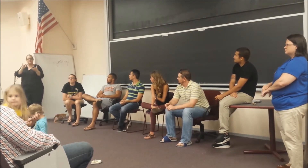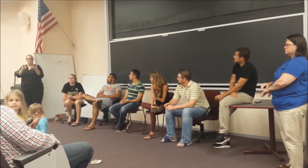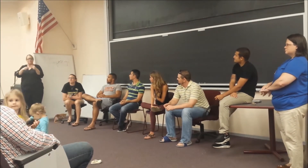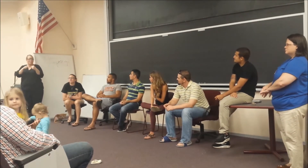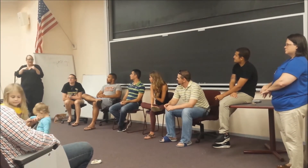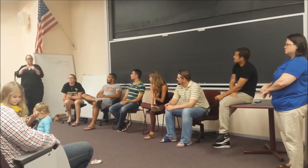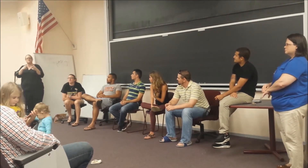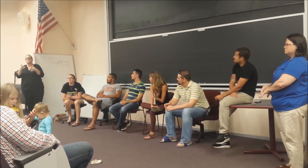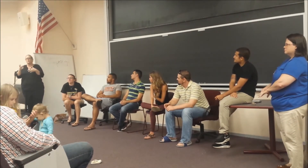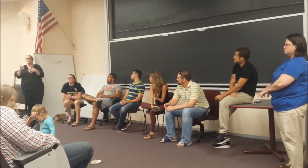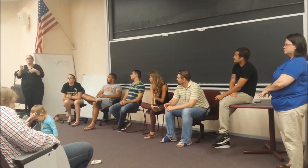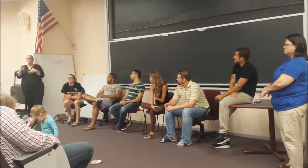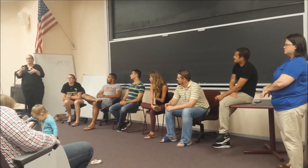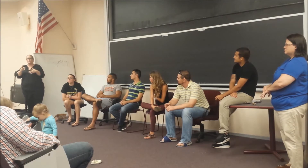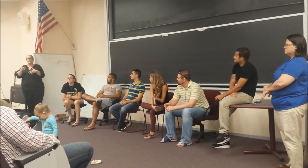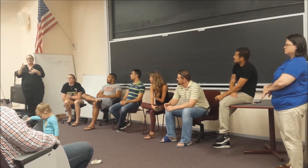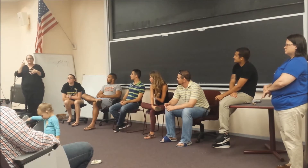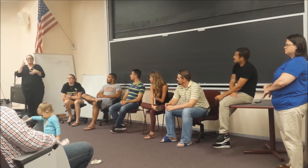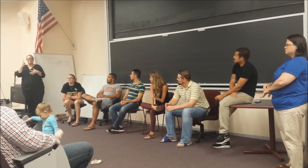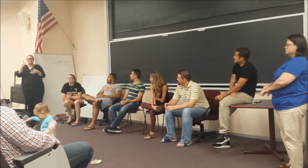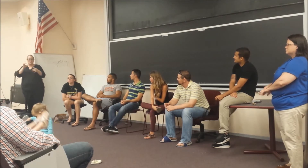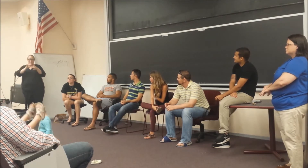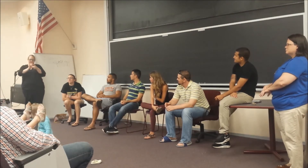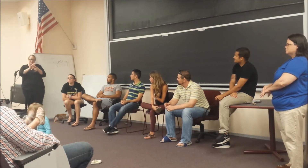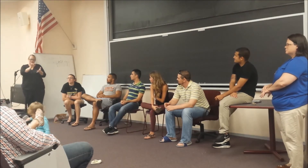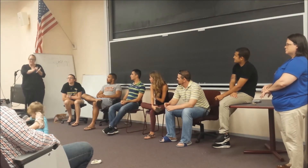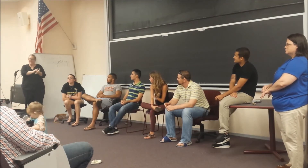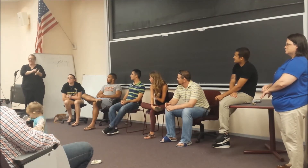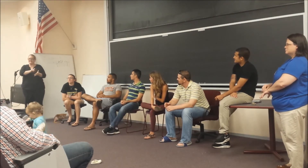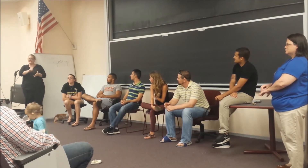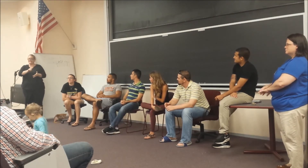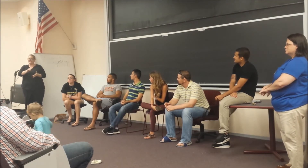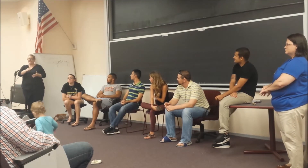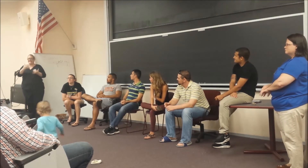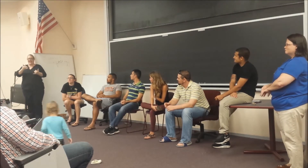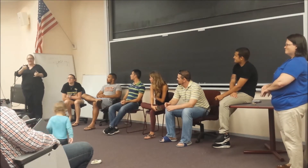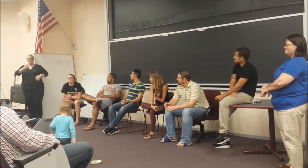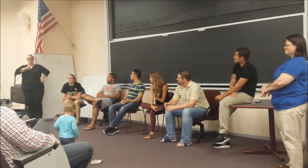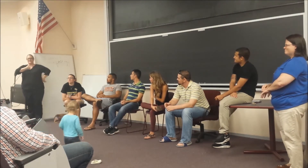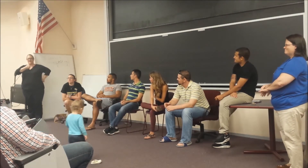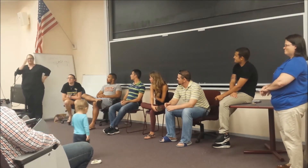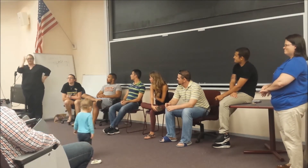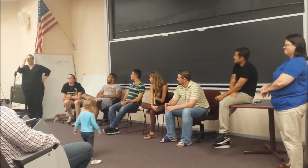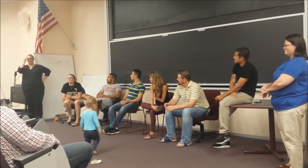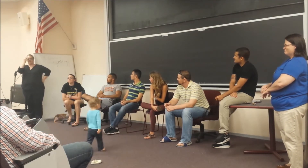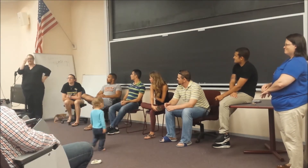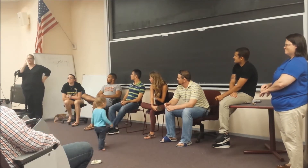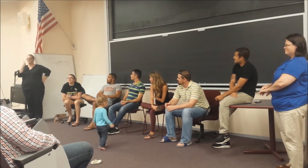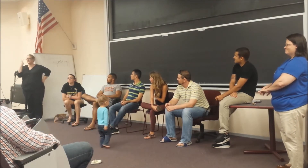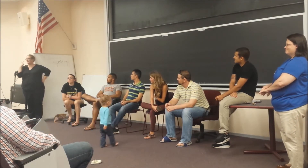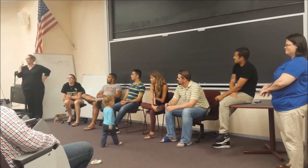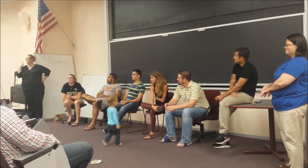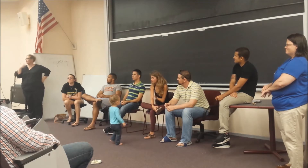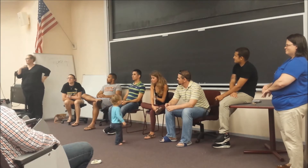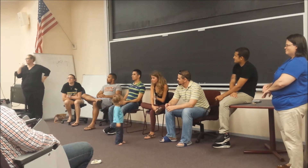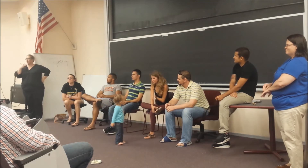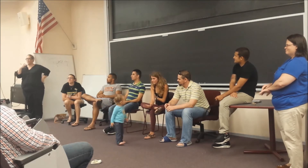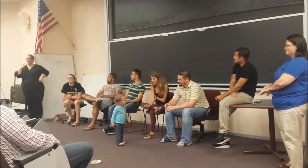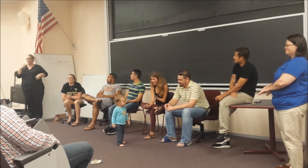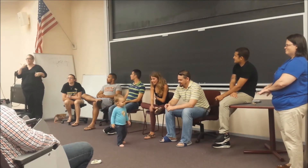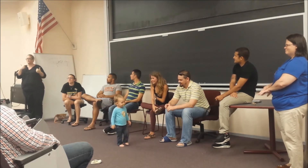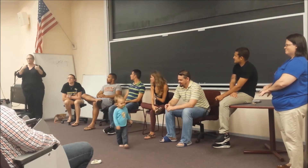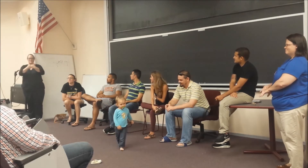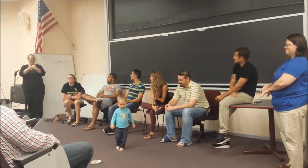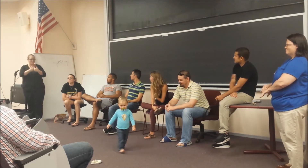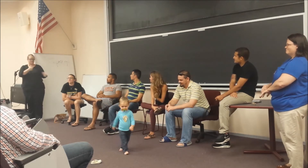things. With that, I'm going through my head reliving all of these challenges that I know she was